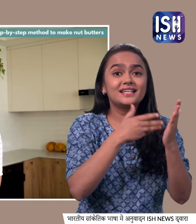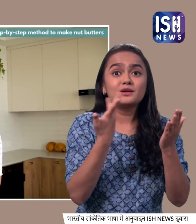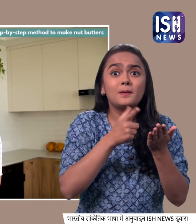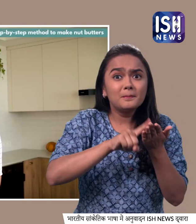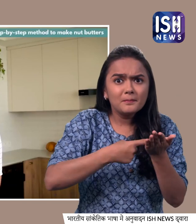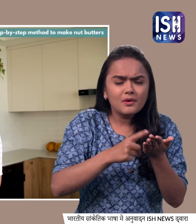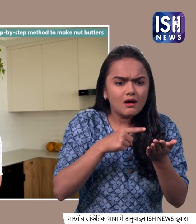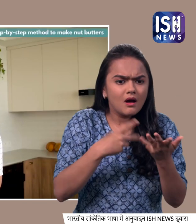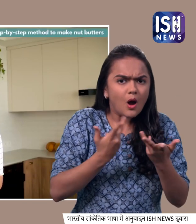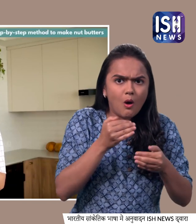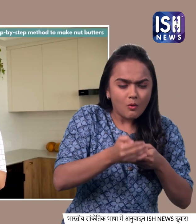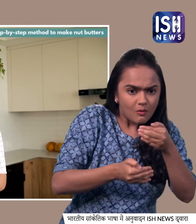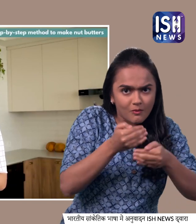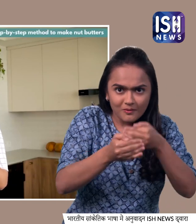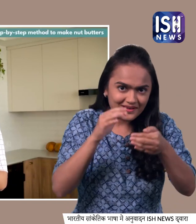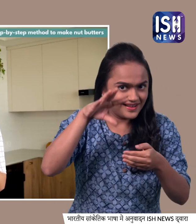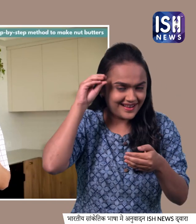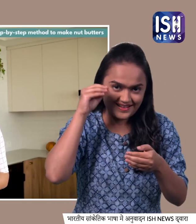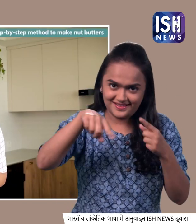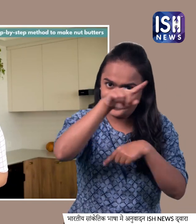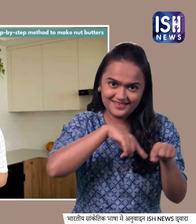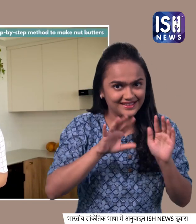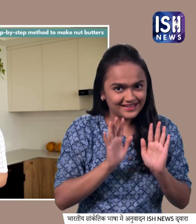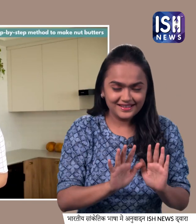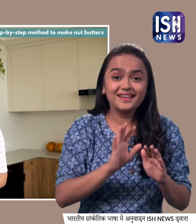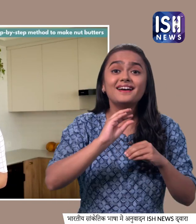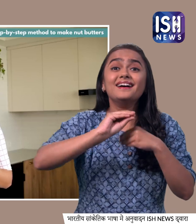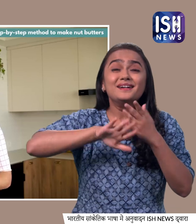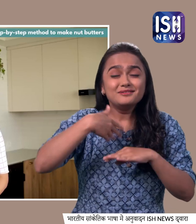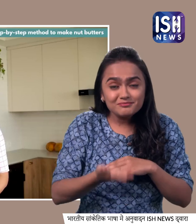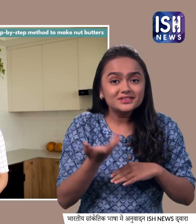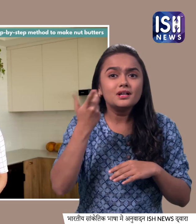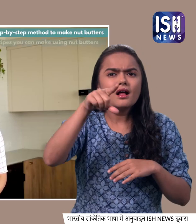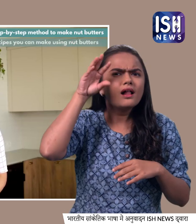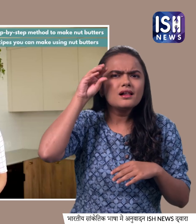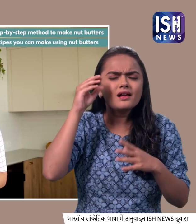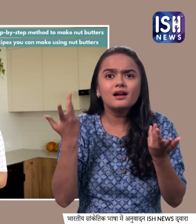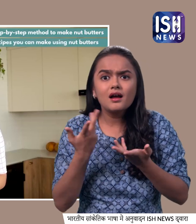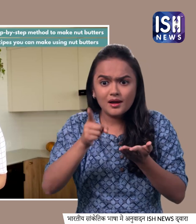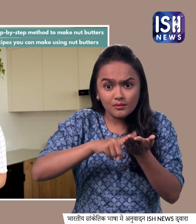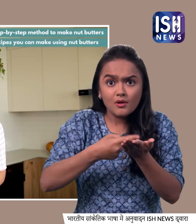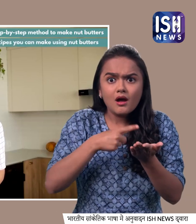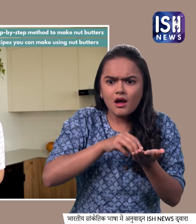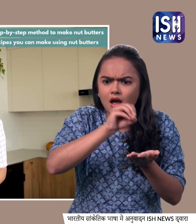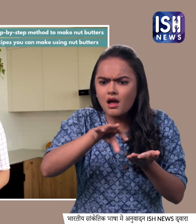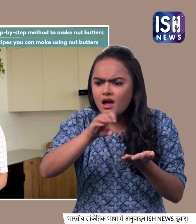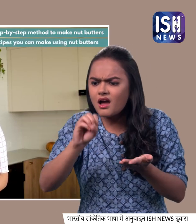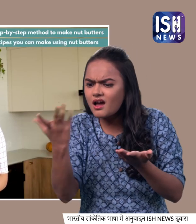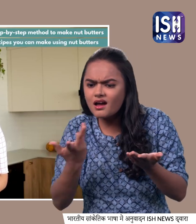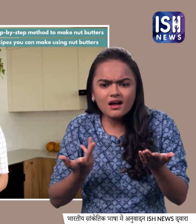you will learn how these butters step-by-step. And then, will to these butters